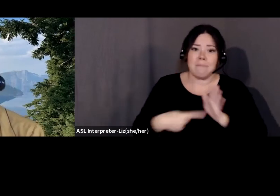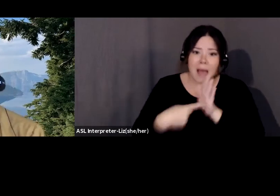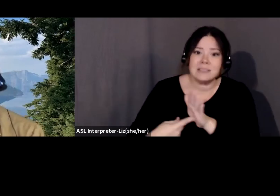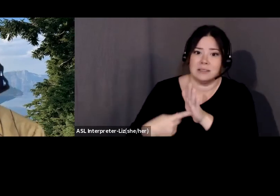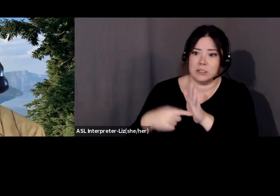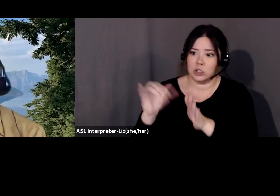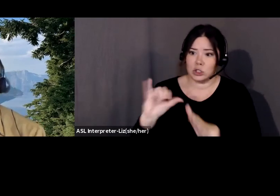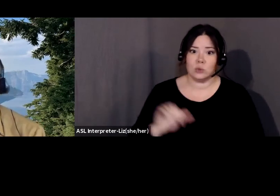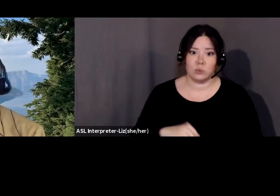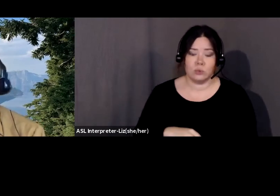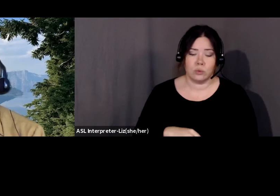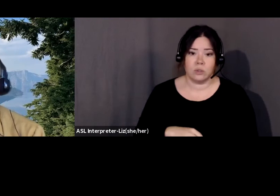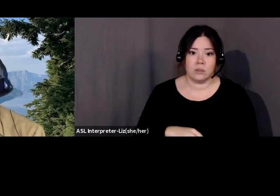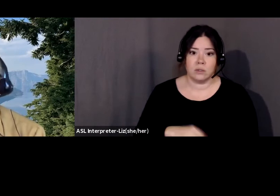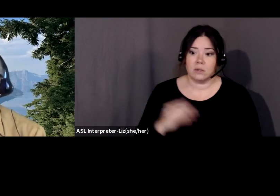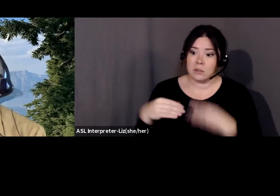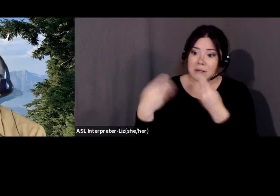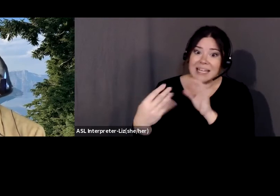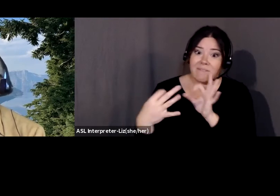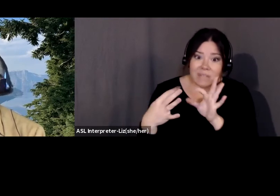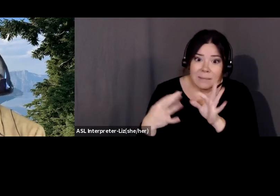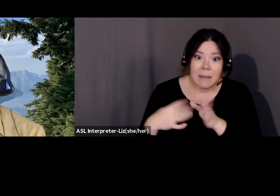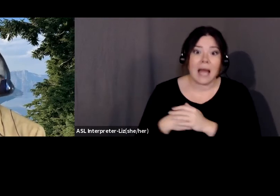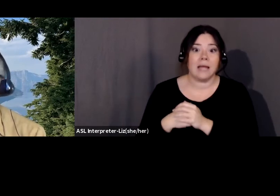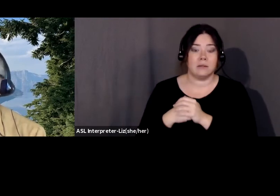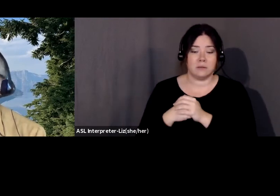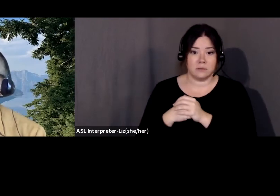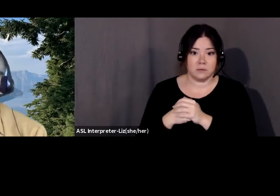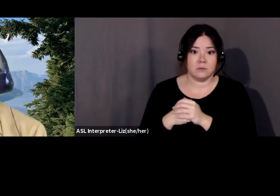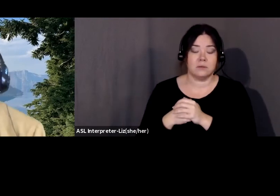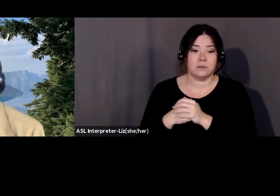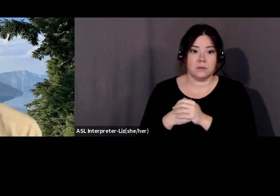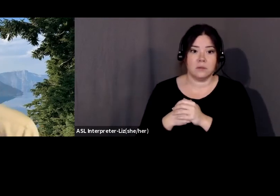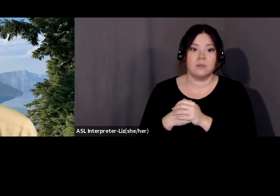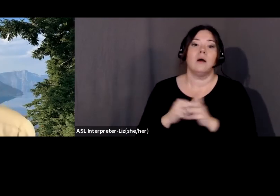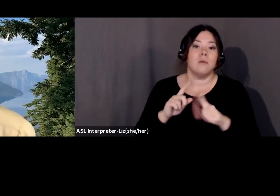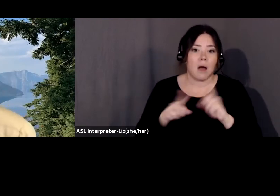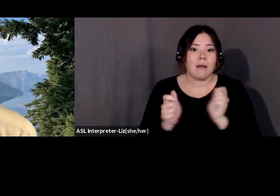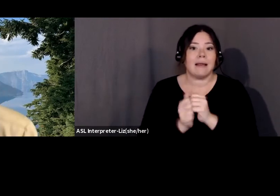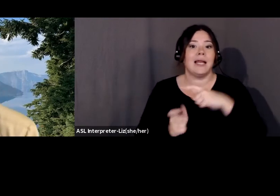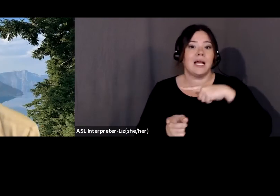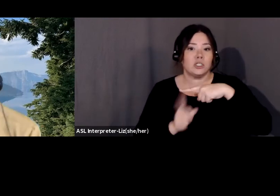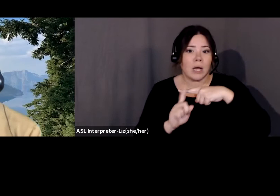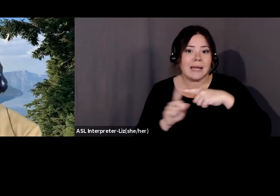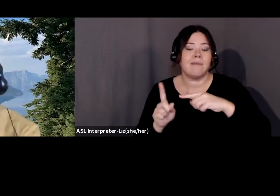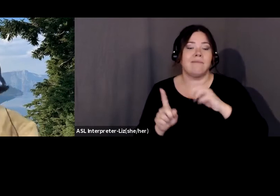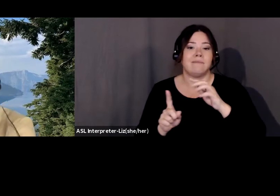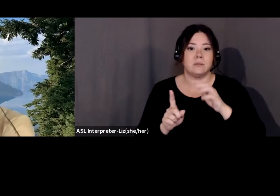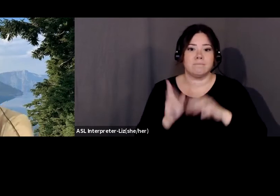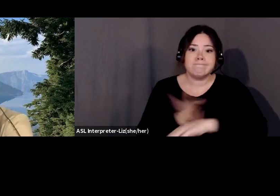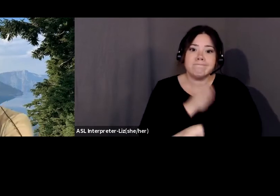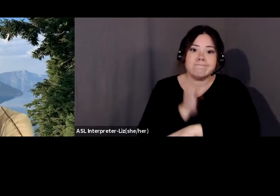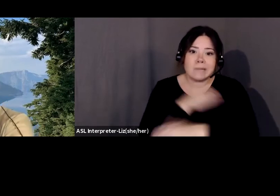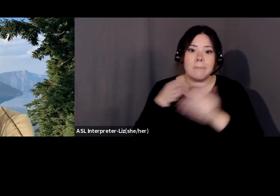constantly and giving people feedback as needed, but in a constructive manner so that